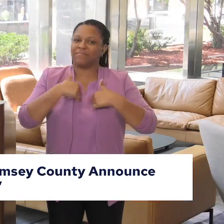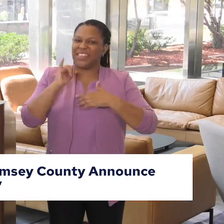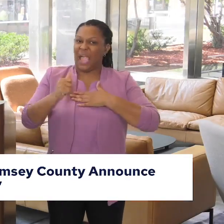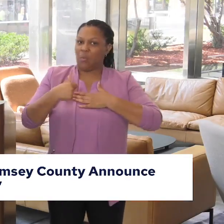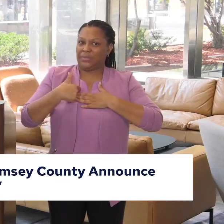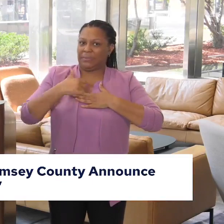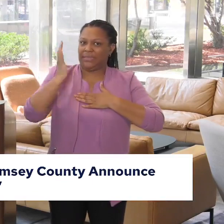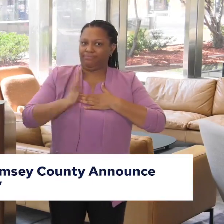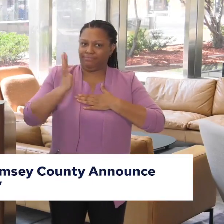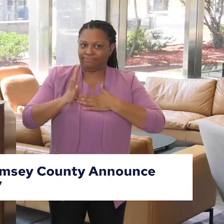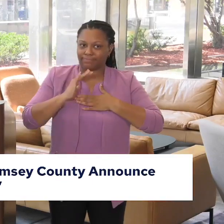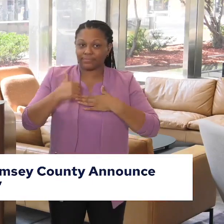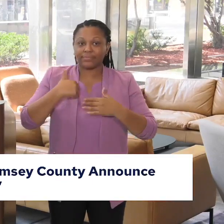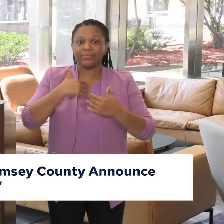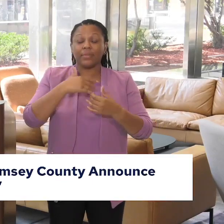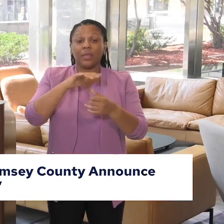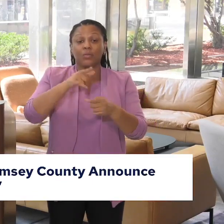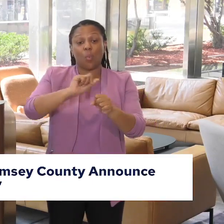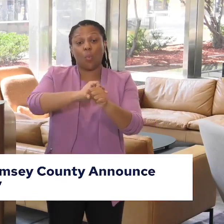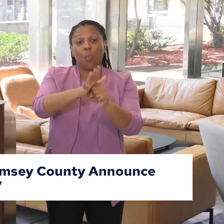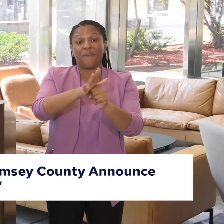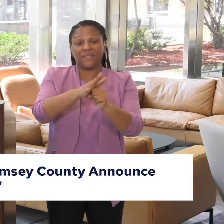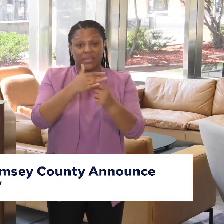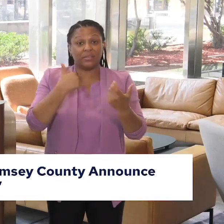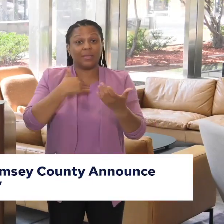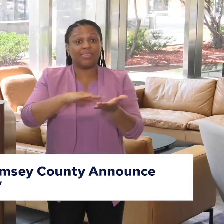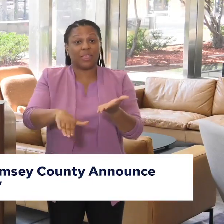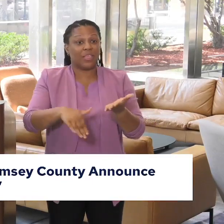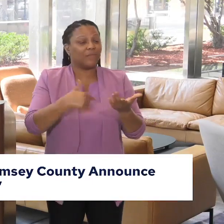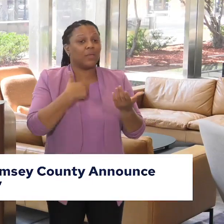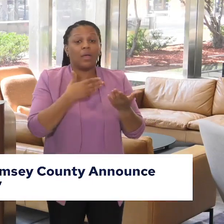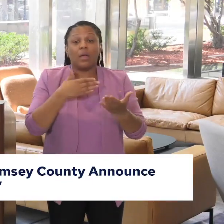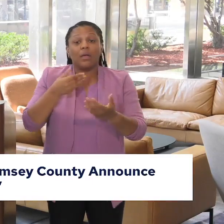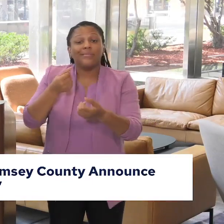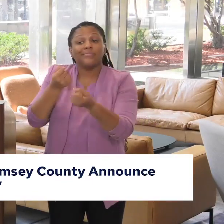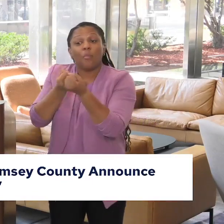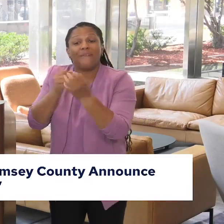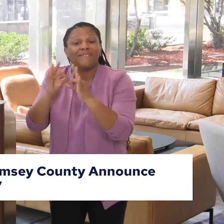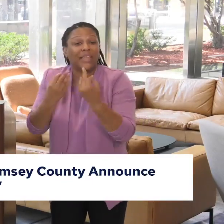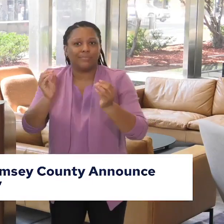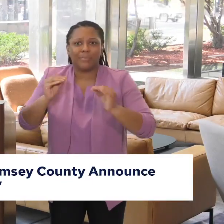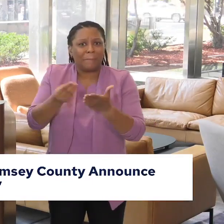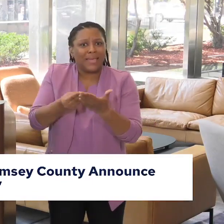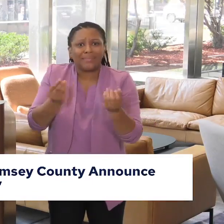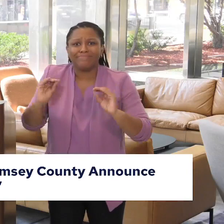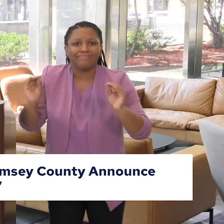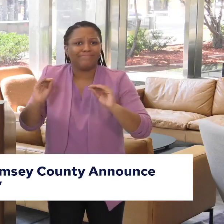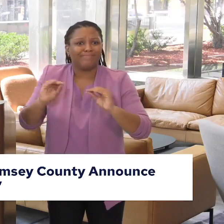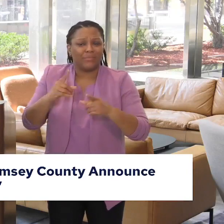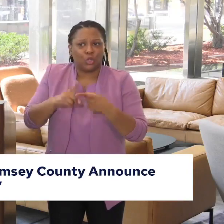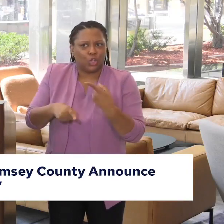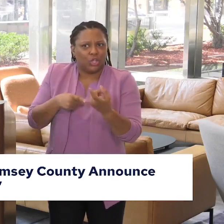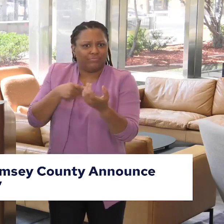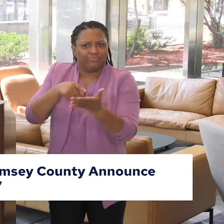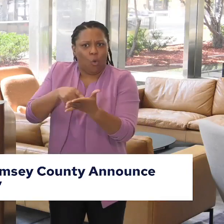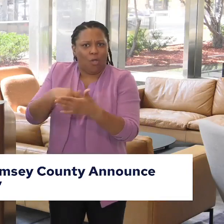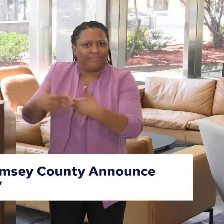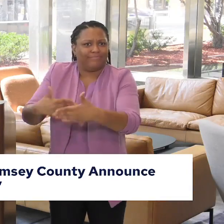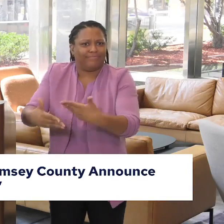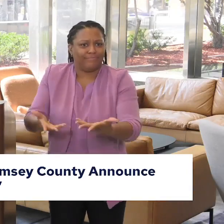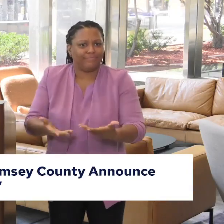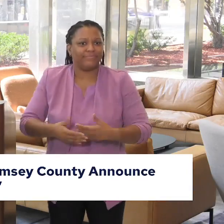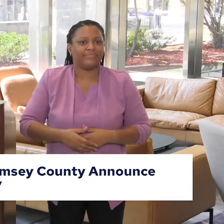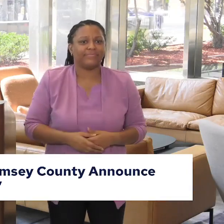off from my job as I was supporting my family, didn't have any money to pay the rent. And it wasn't until I stopped just trying